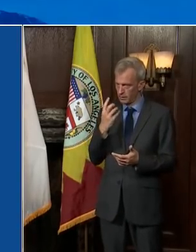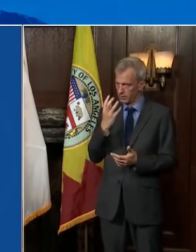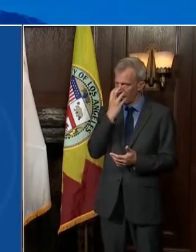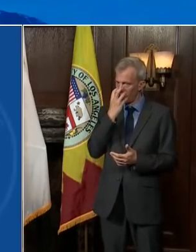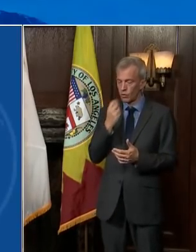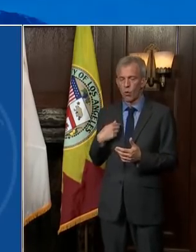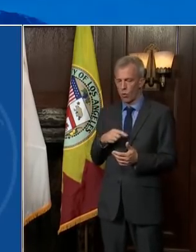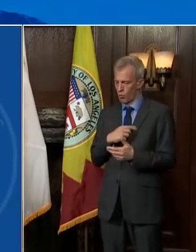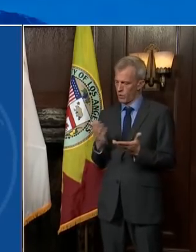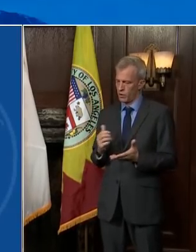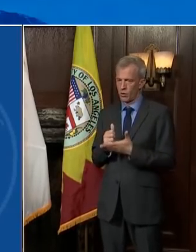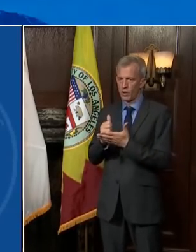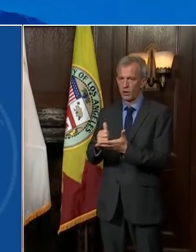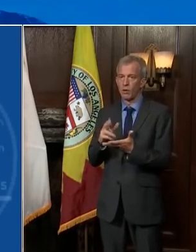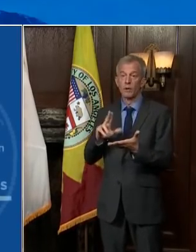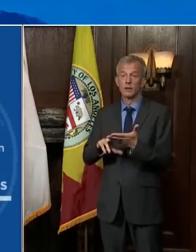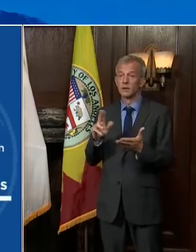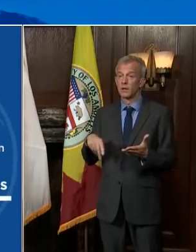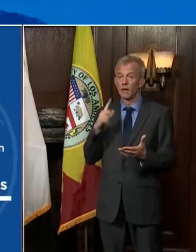So sign up for this program at